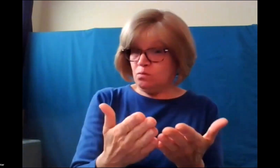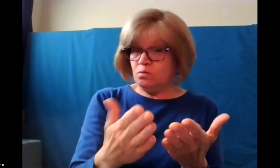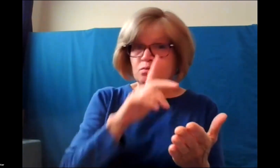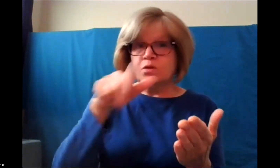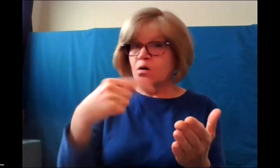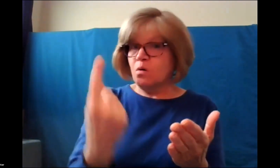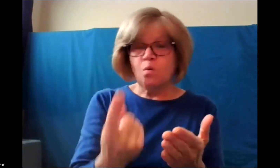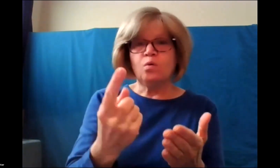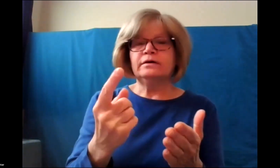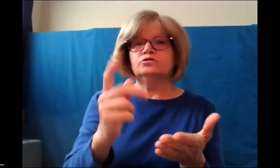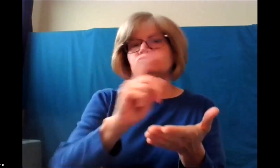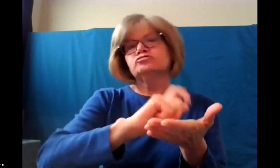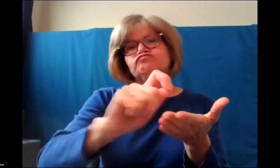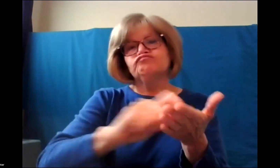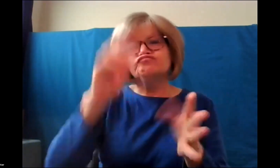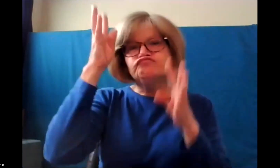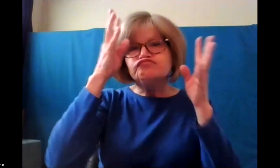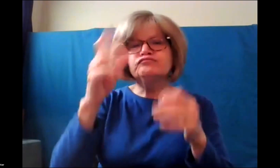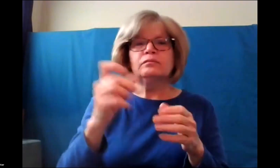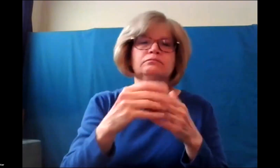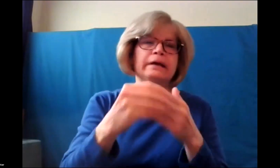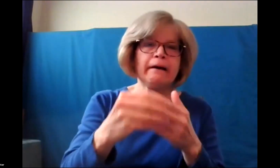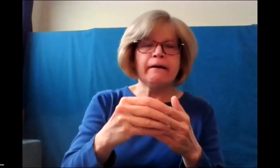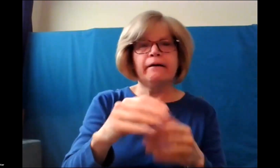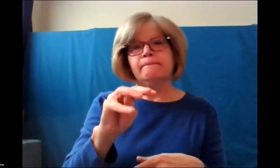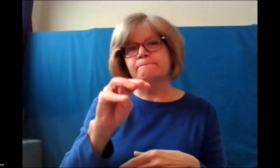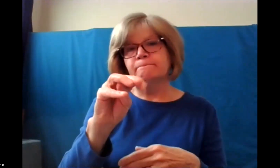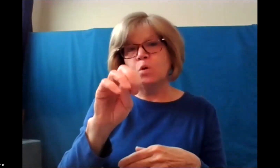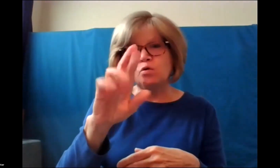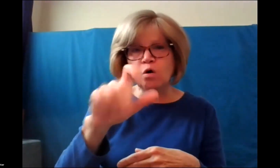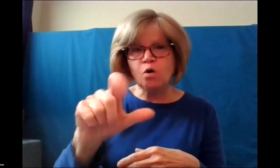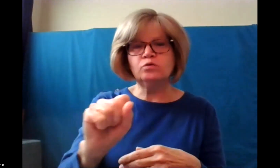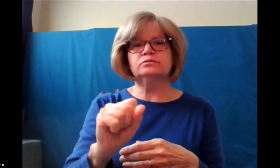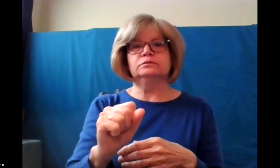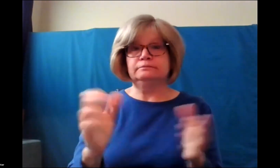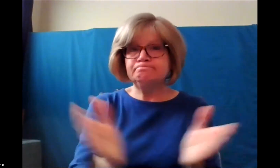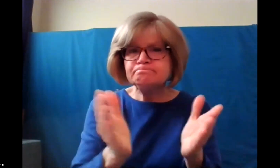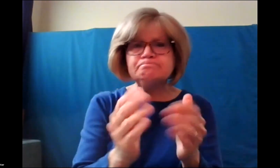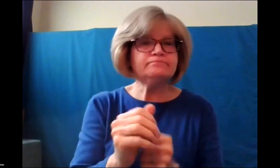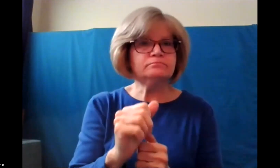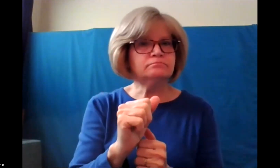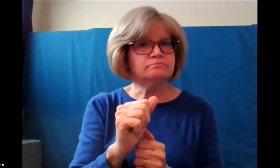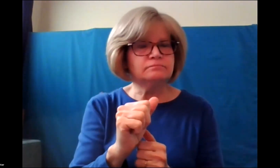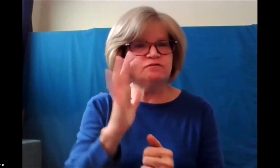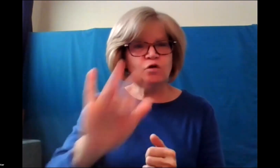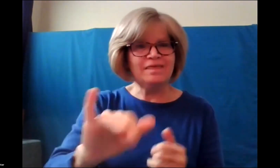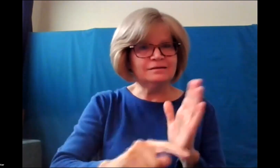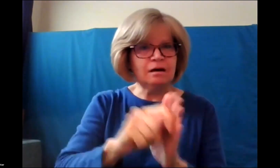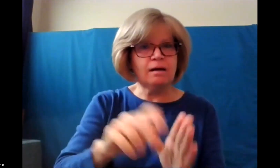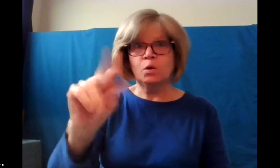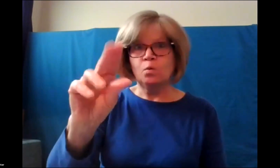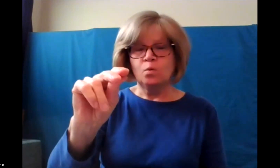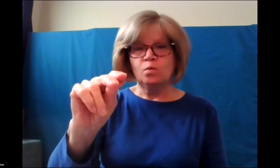just classic literature and moral guidance and temporal encouragement, but